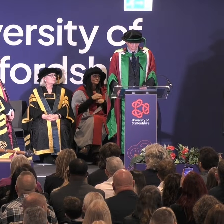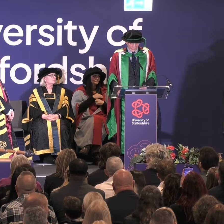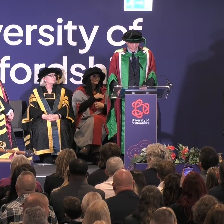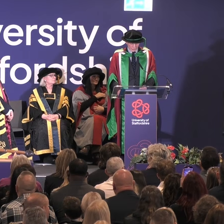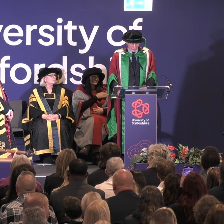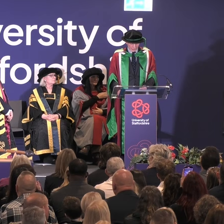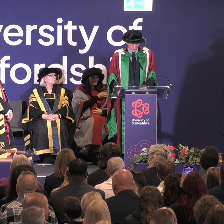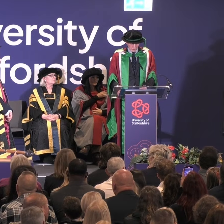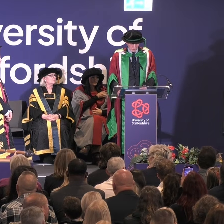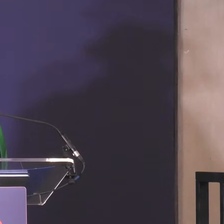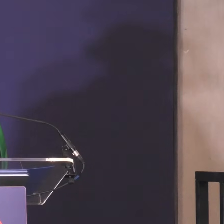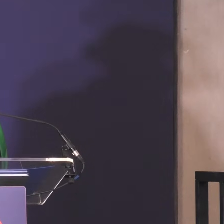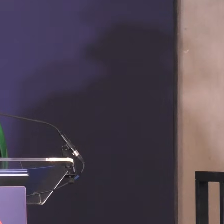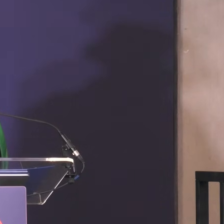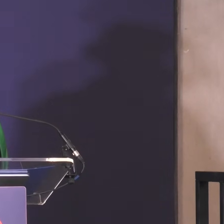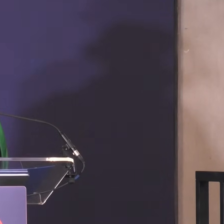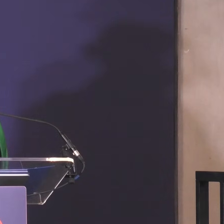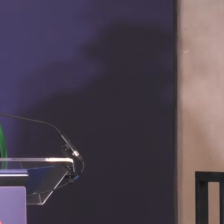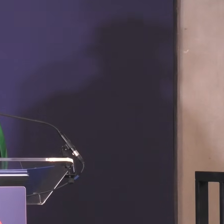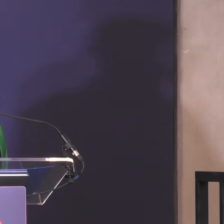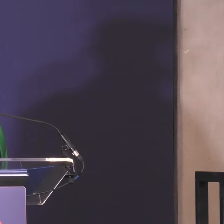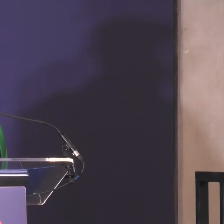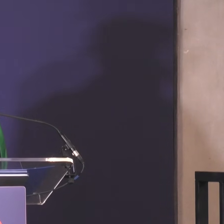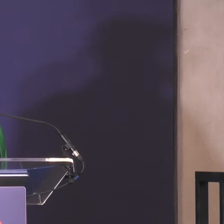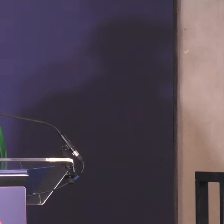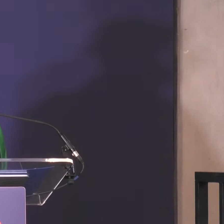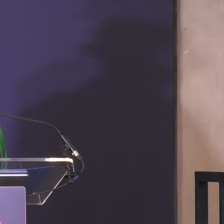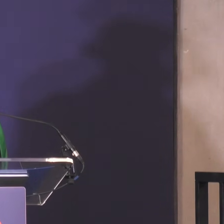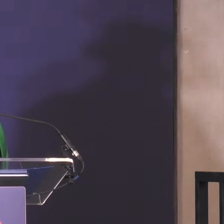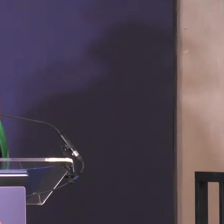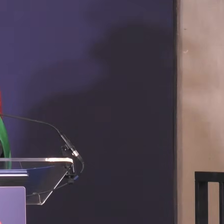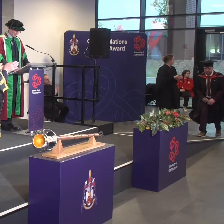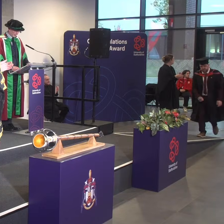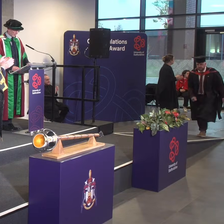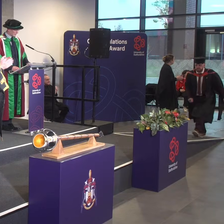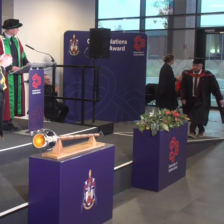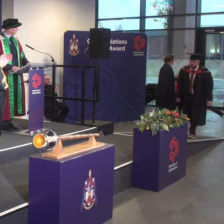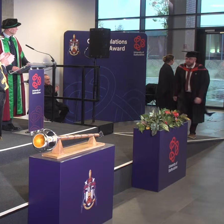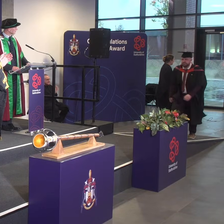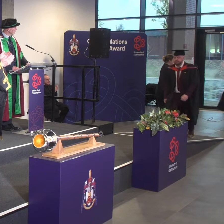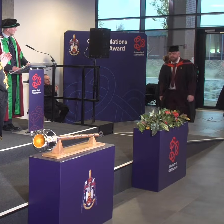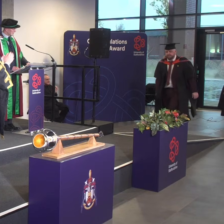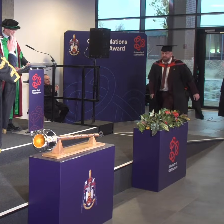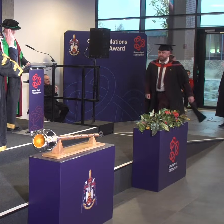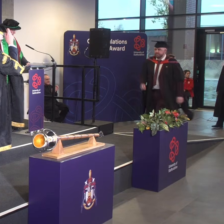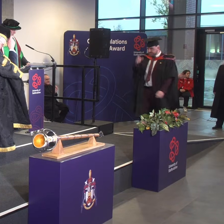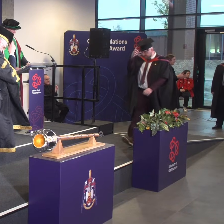Master's degree in Transnational Organised Crime, Kieran Reid.